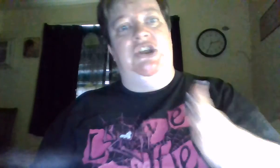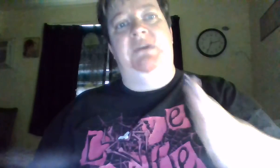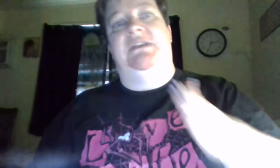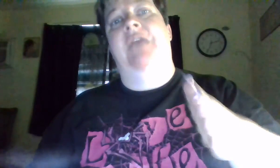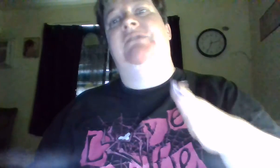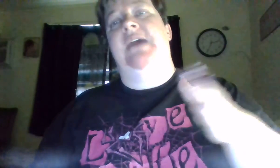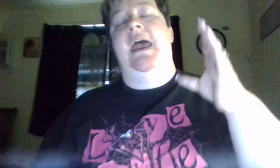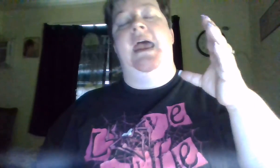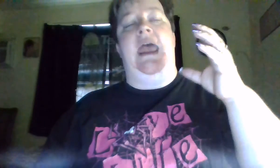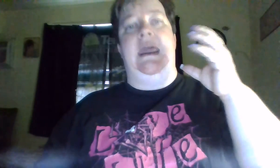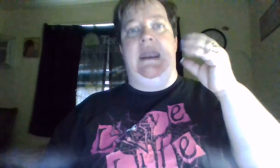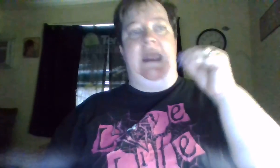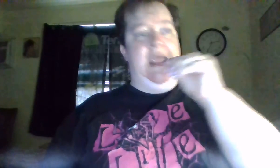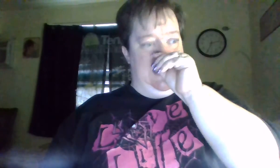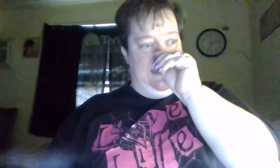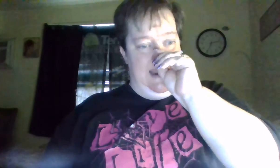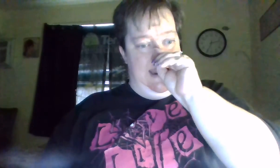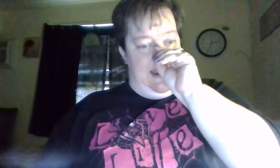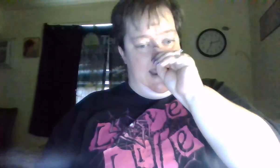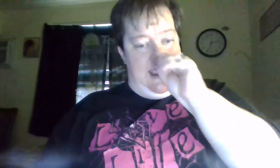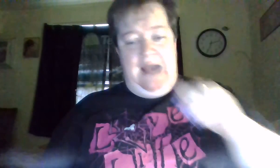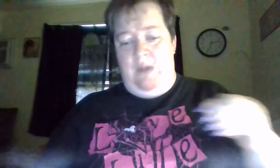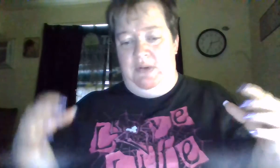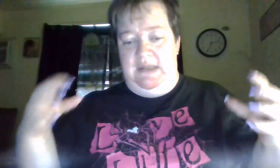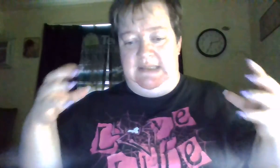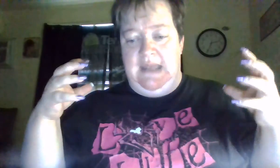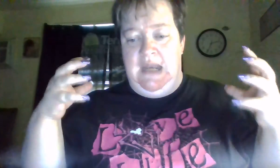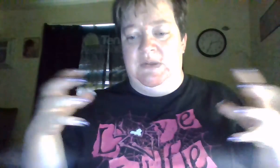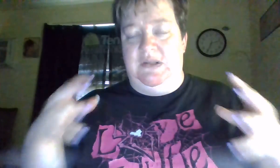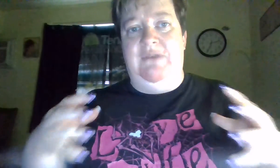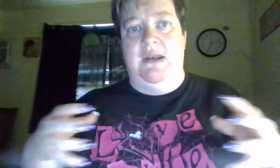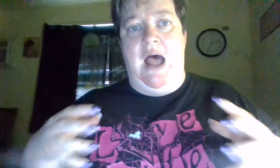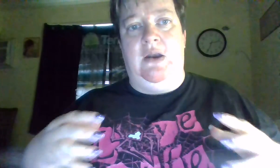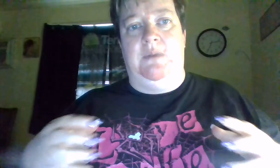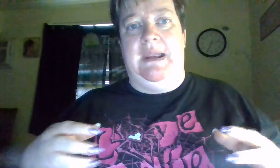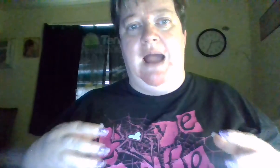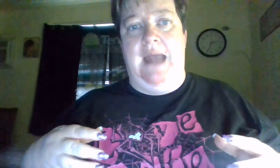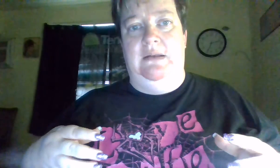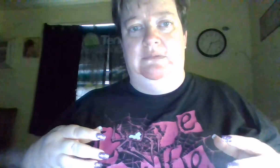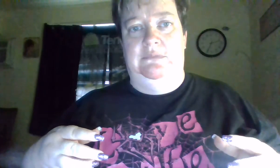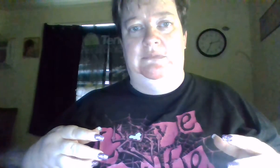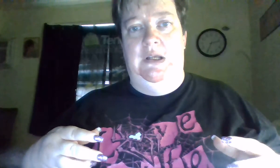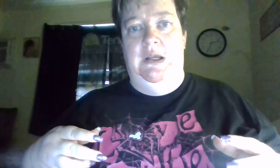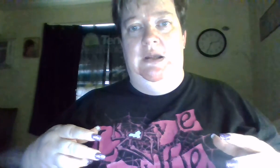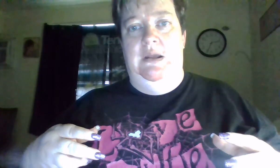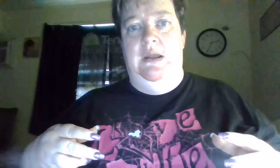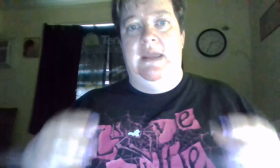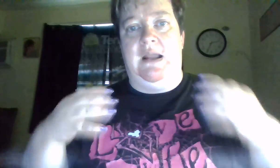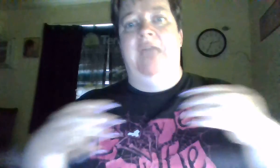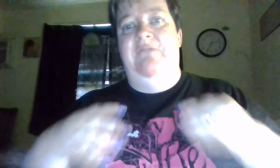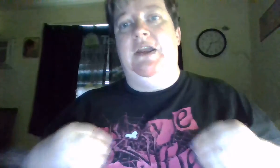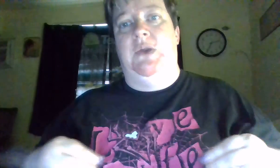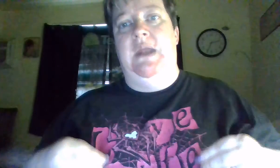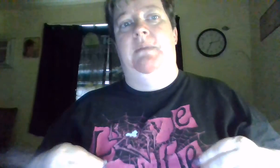he was loved and how do I put this? That he was loved and honored by God, that God valued him.